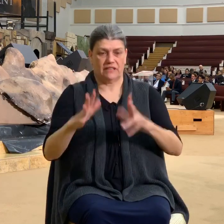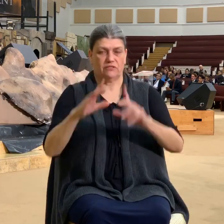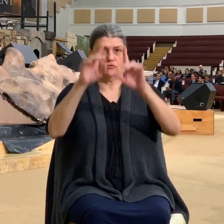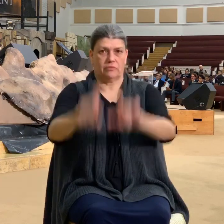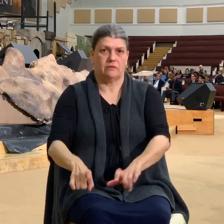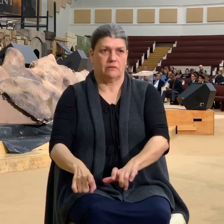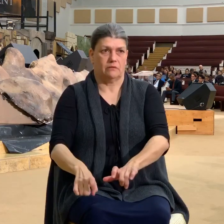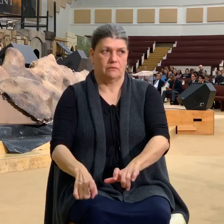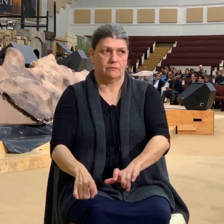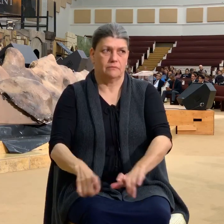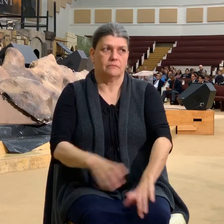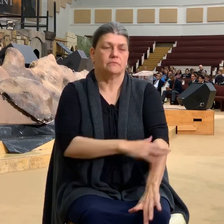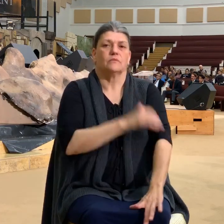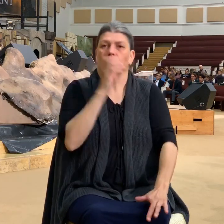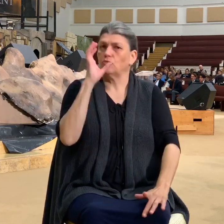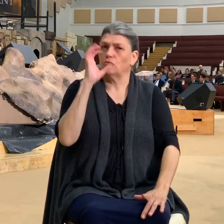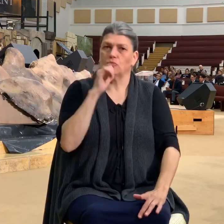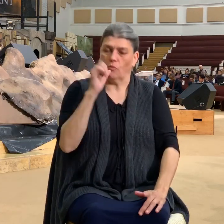Don't miss that.